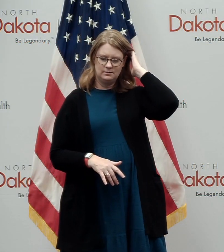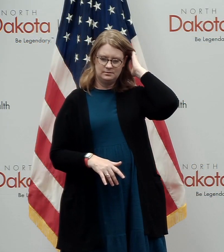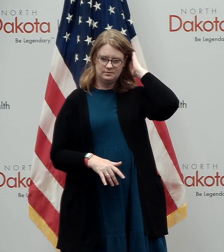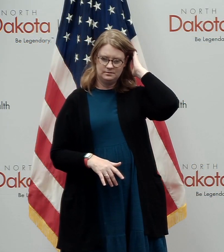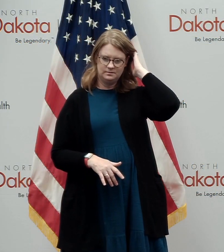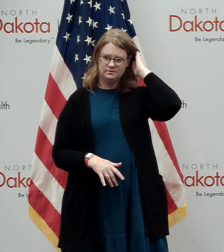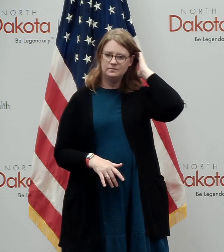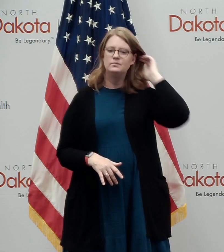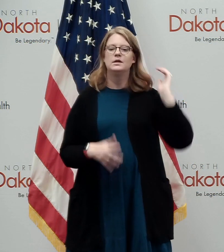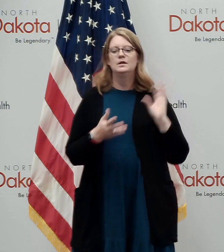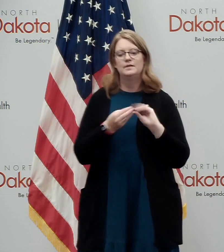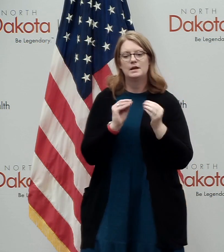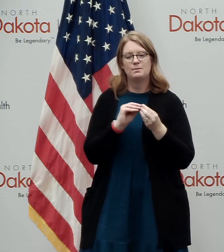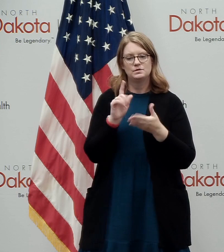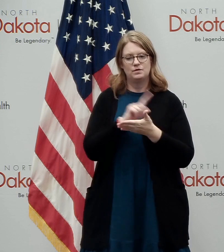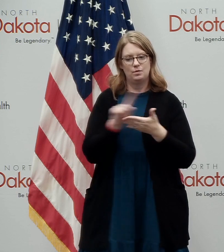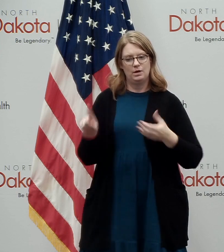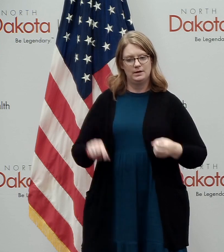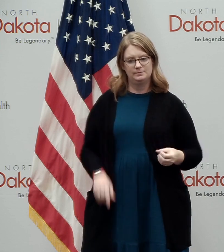week.